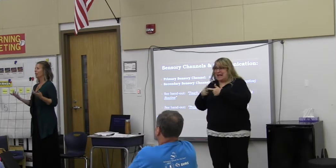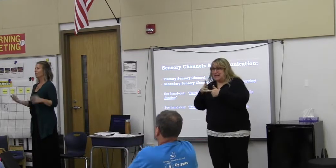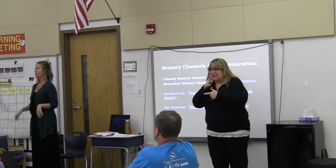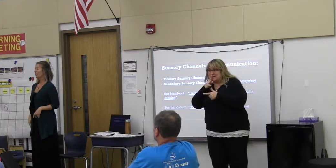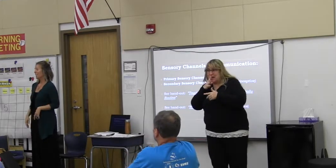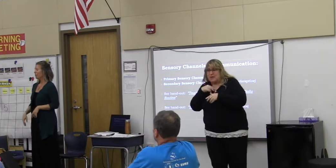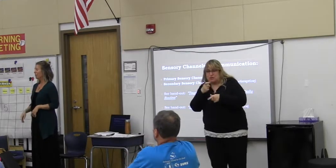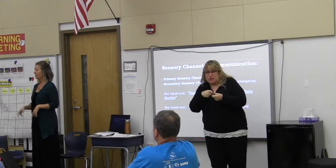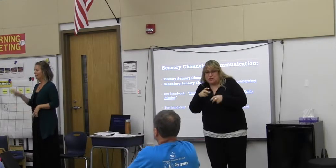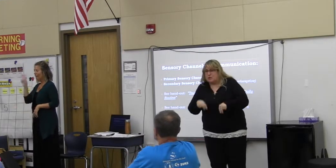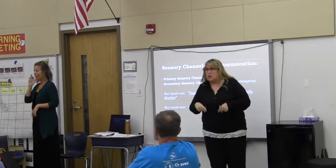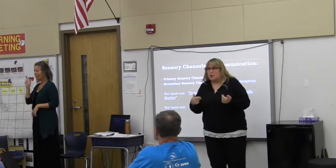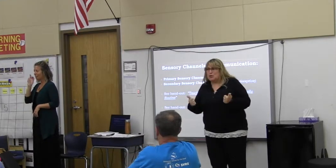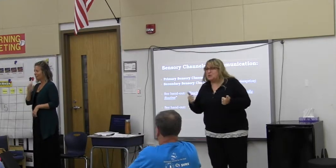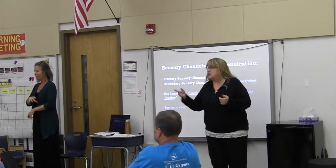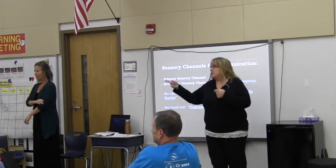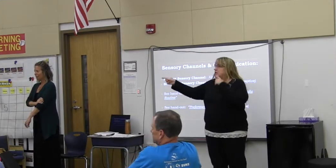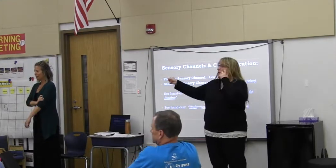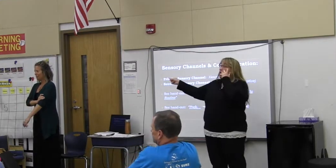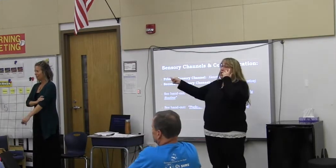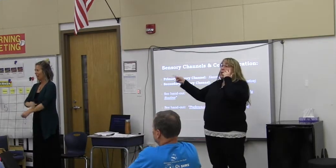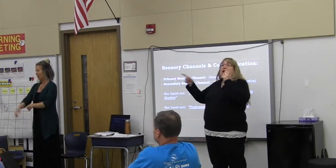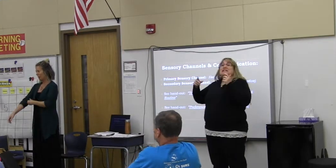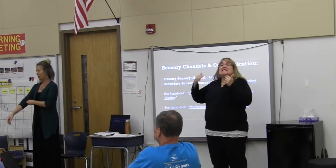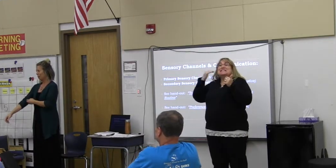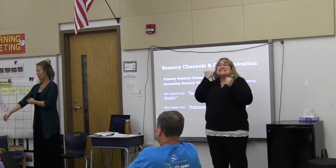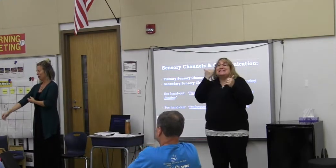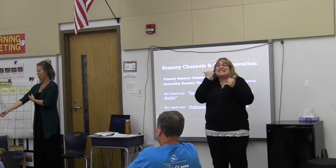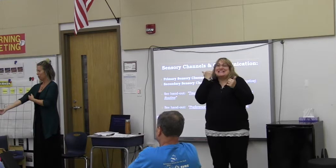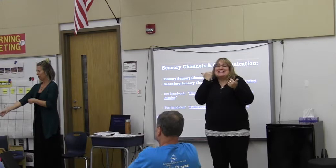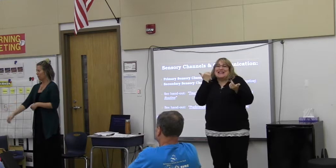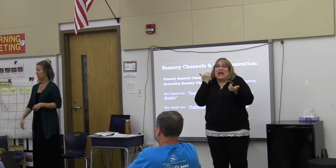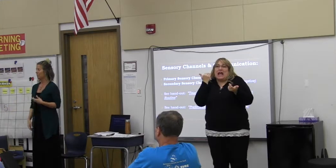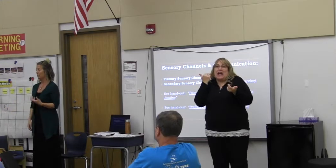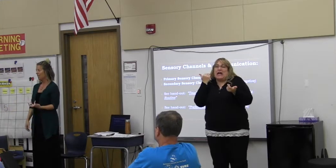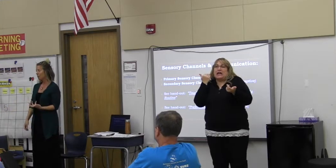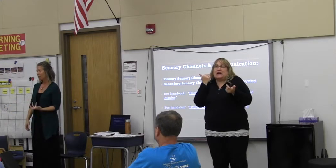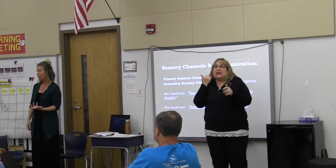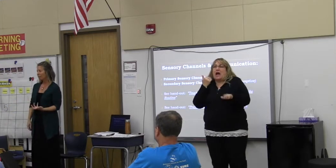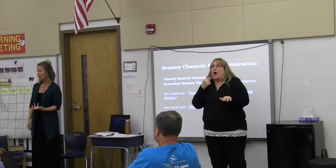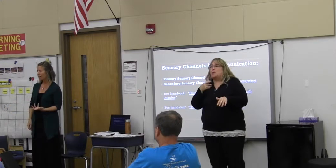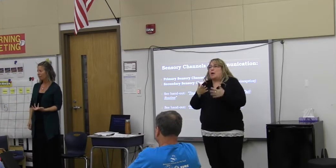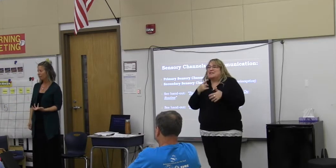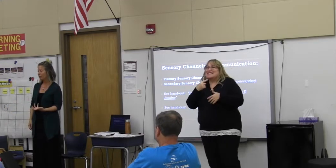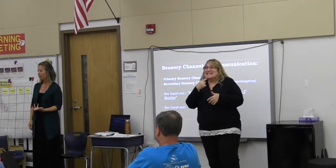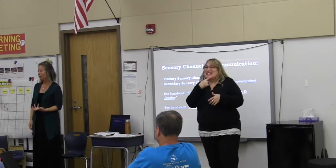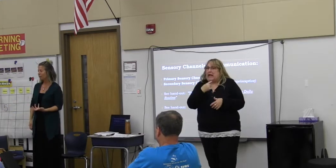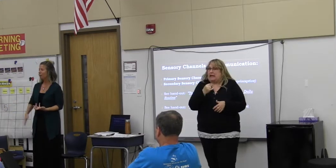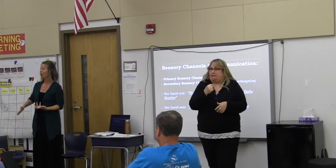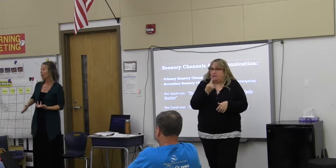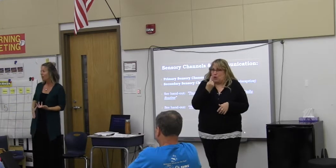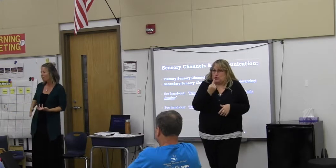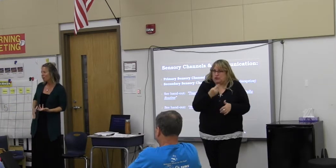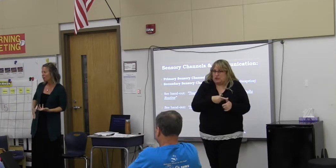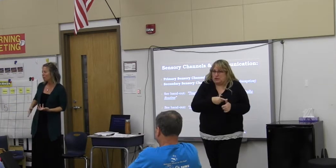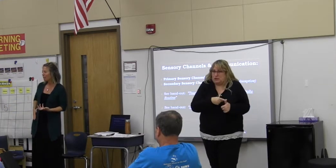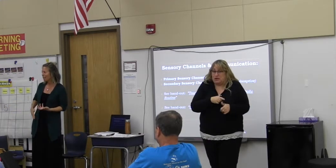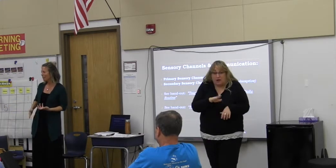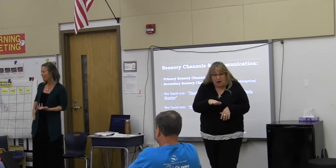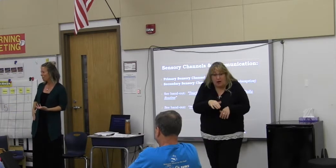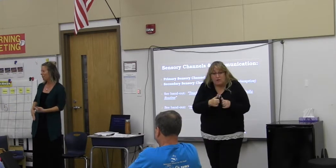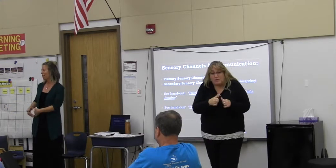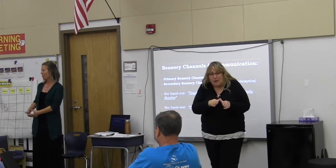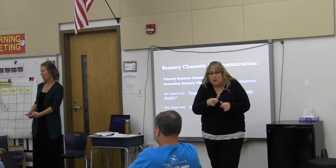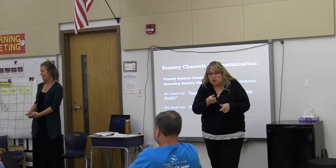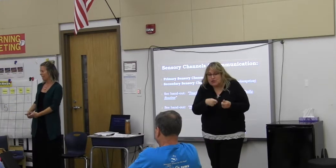you? For tap Stan, them? because he accesses his hearing so much, I would probably talk it through him first and say, Stan, we're gonna get ready to change your diaper. Remember, we're